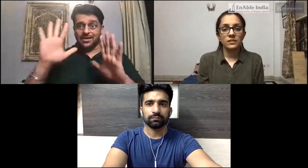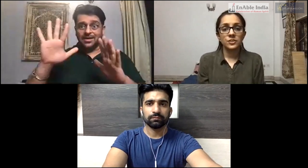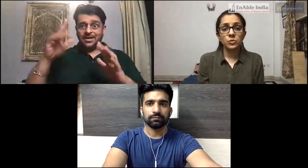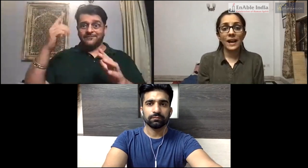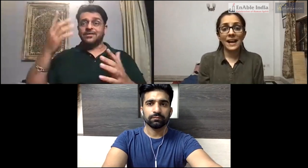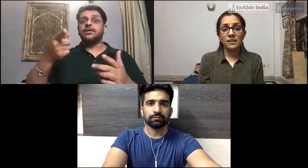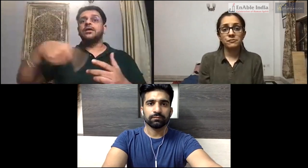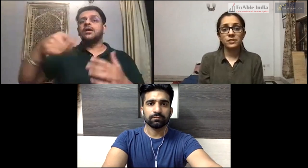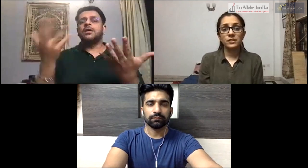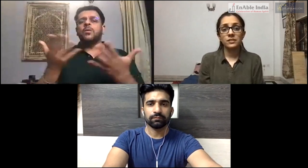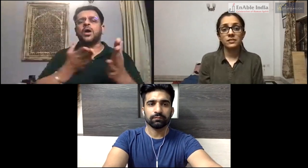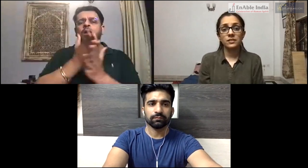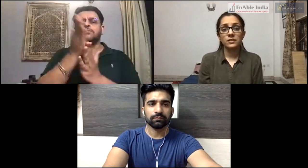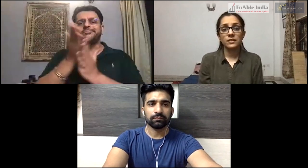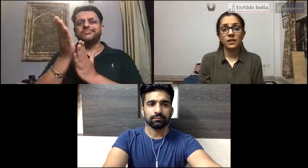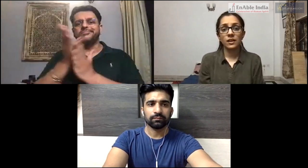Do you have